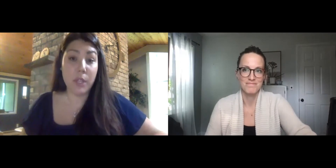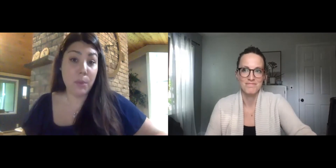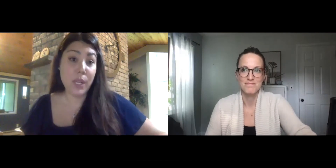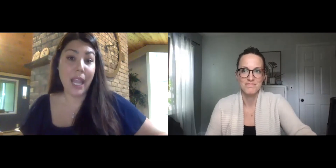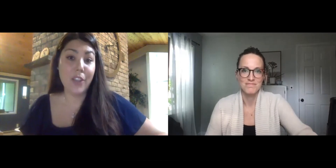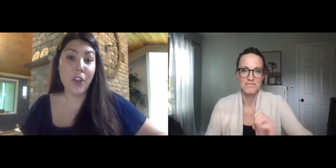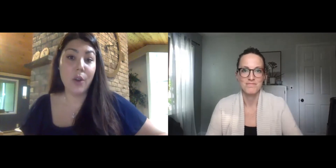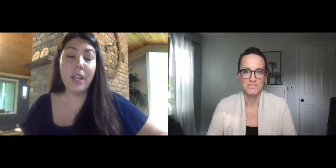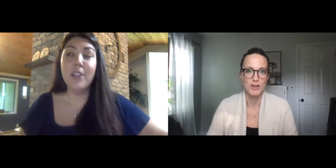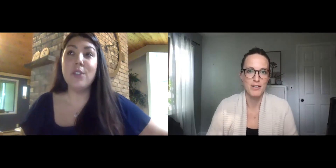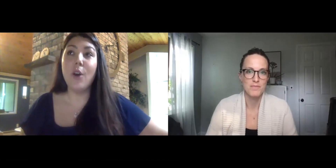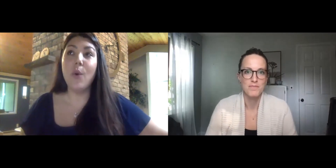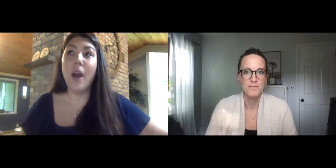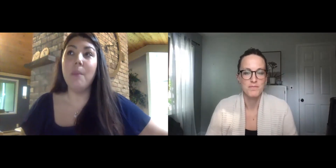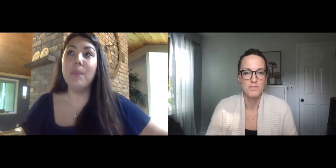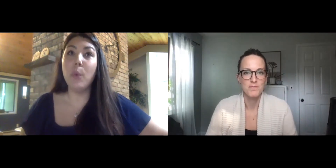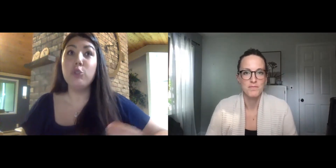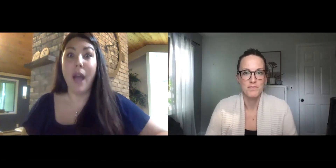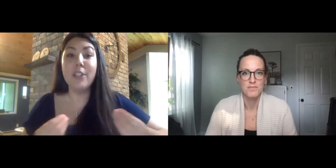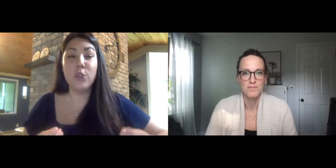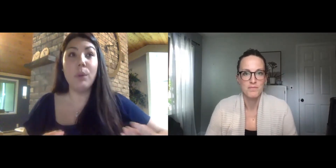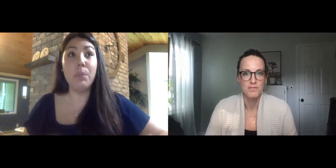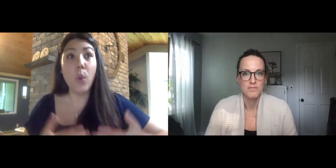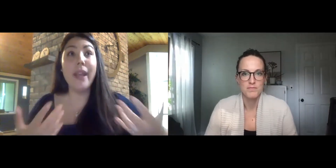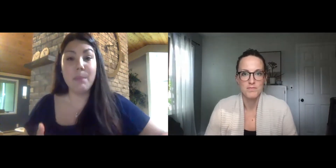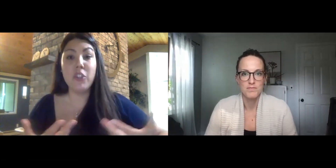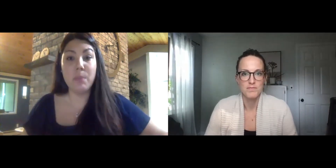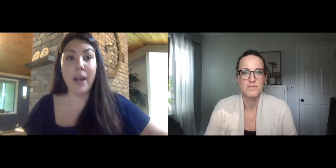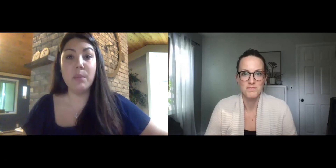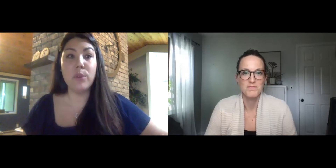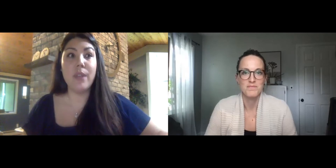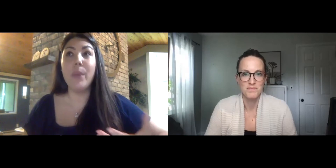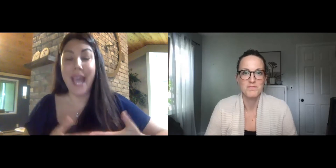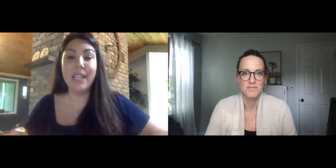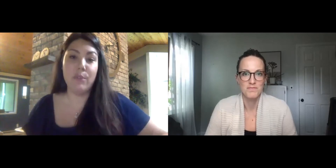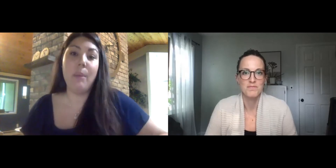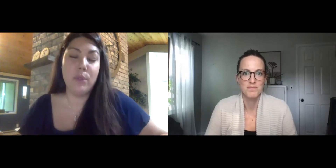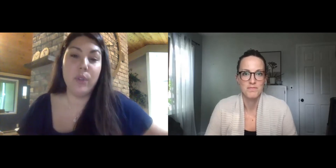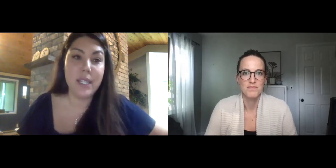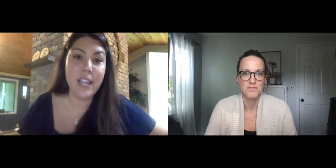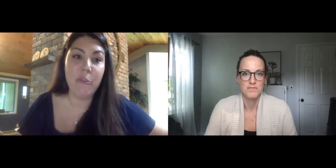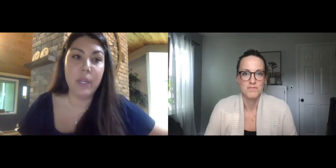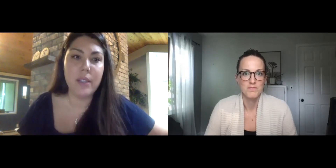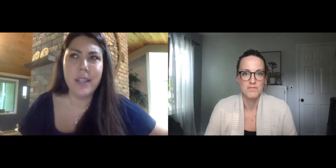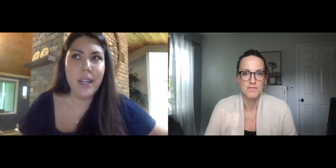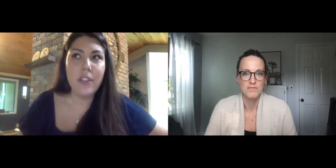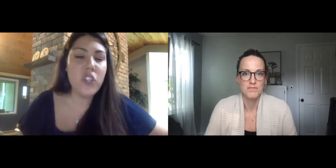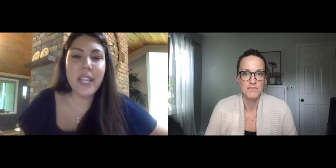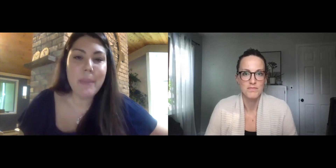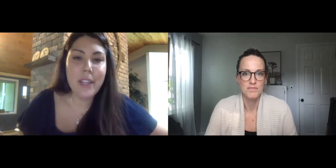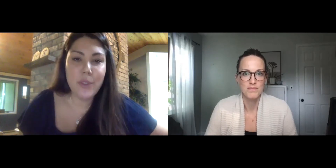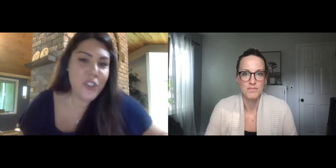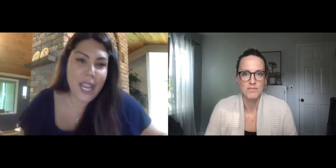for them to communicate, you know? Right. So we're trying to employ as much as possible so that we can give those opportunities to deaf, because they're